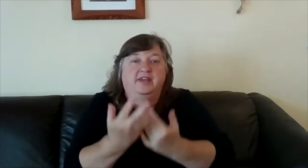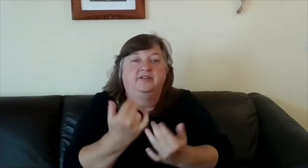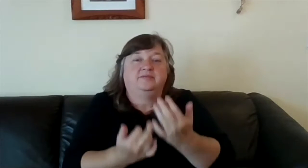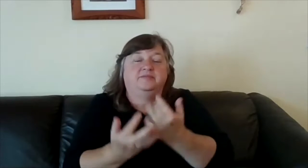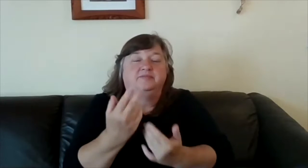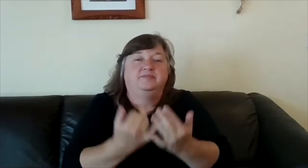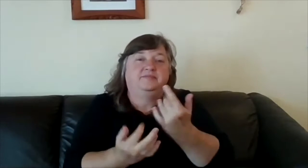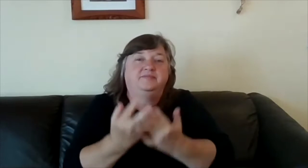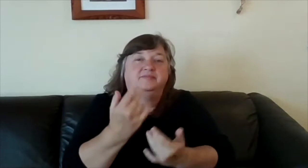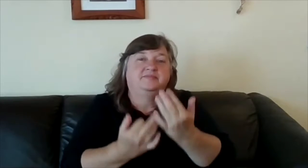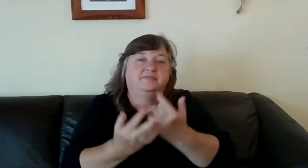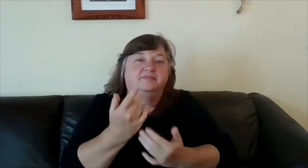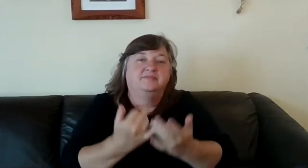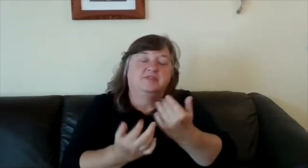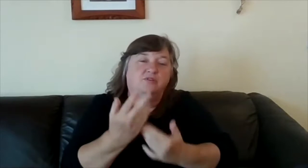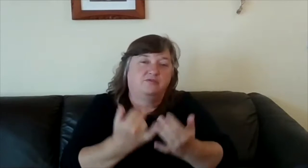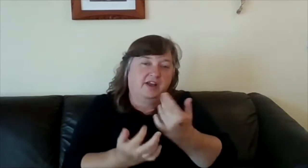down. So fire.